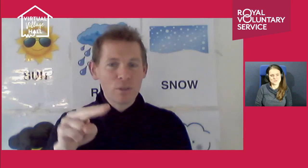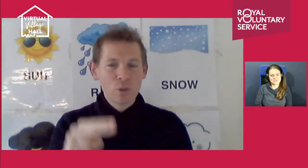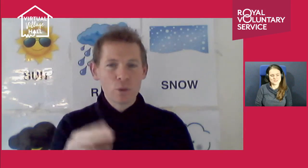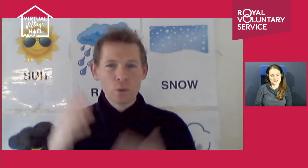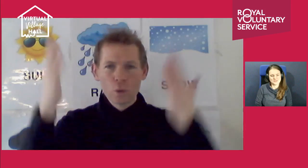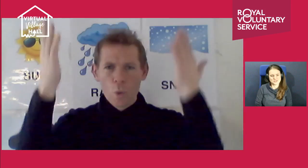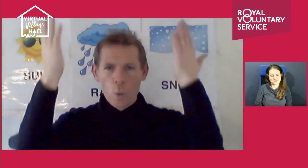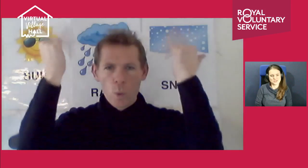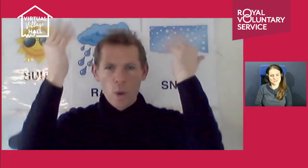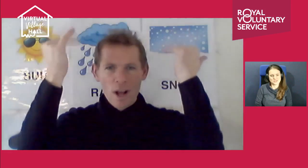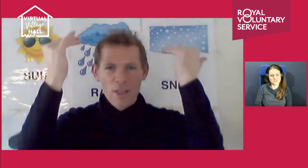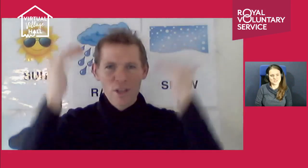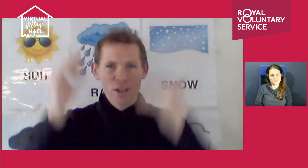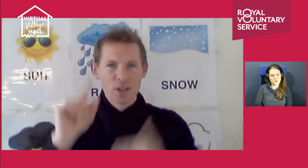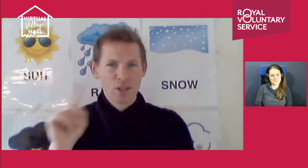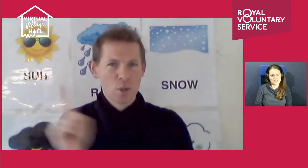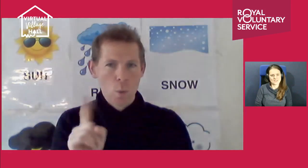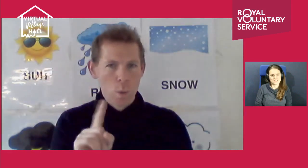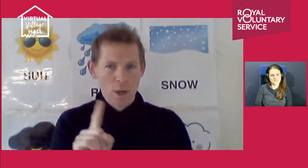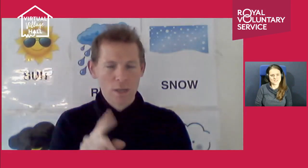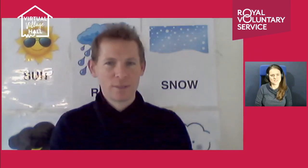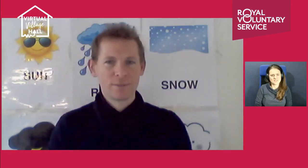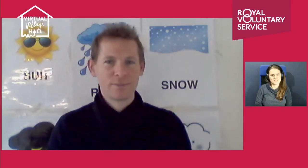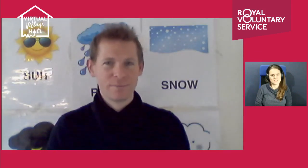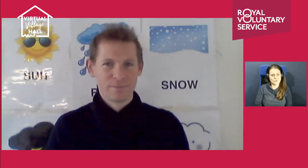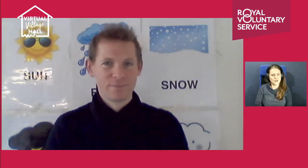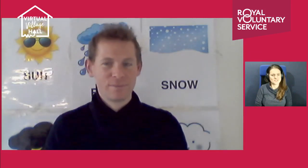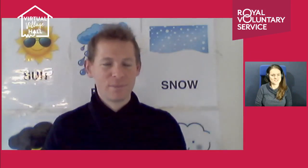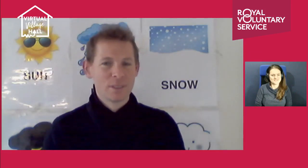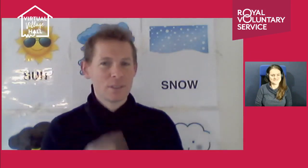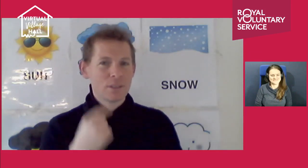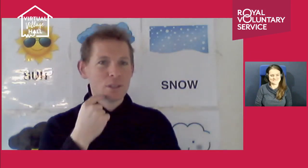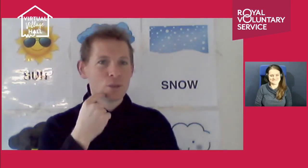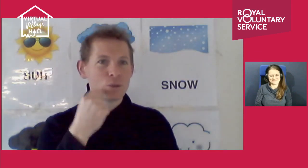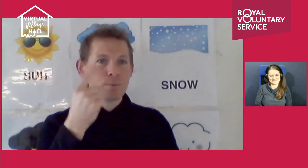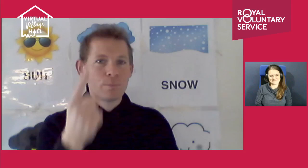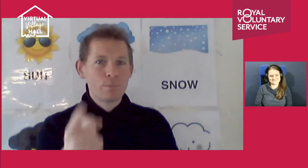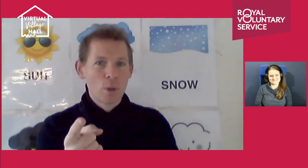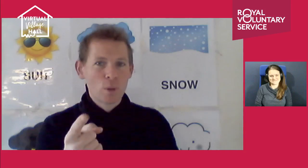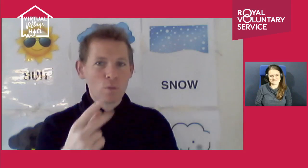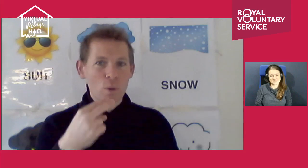Tomorrow afternoon, weather, what?